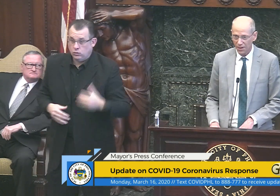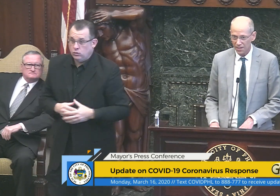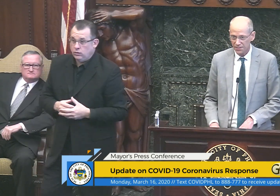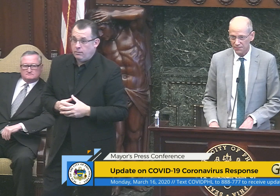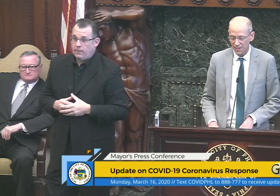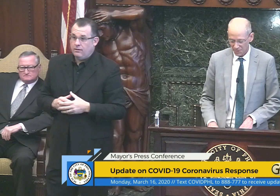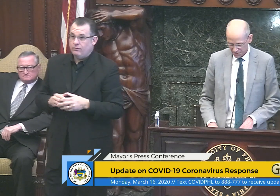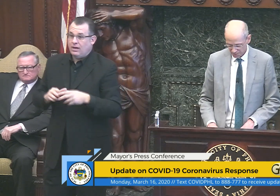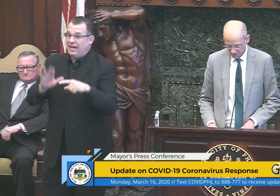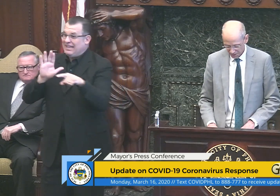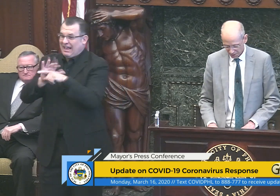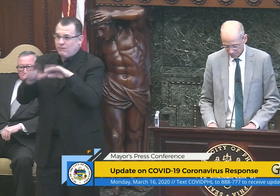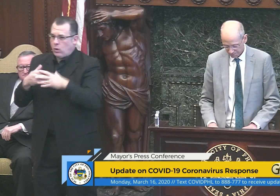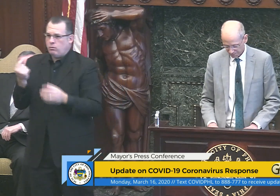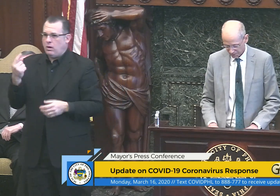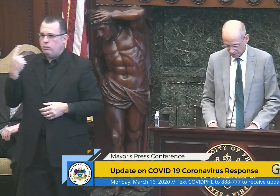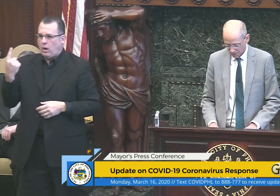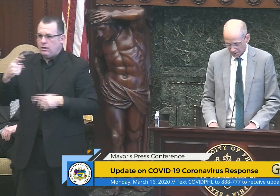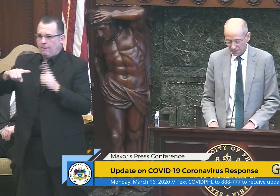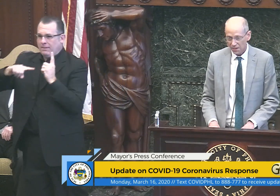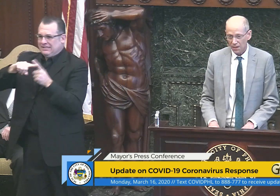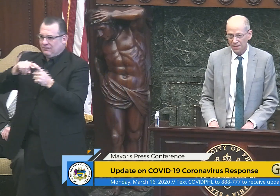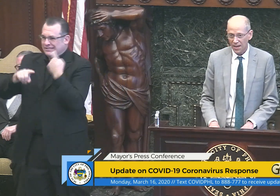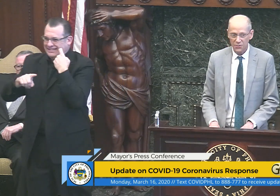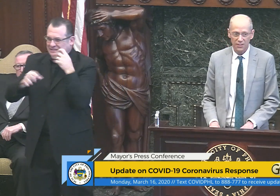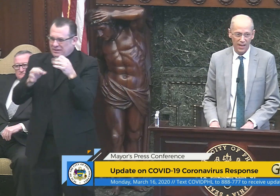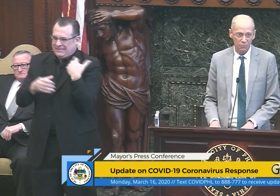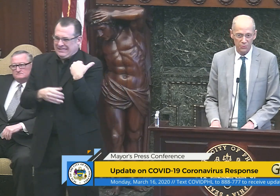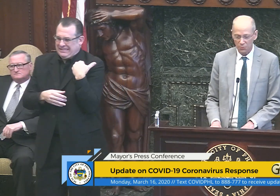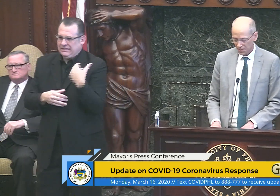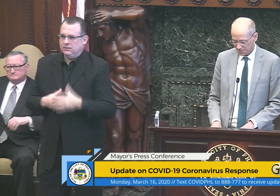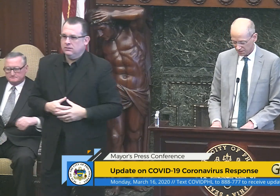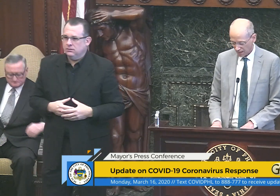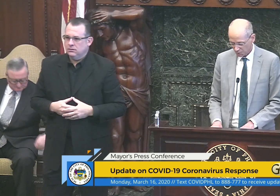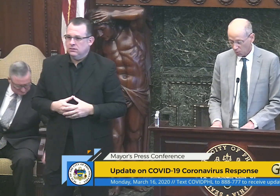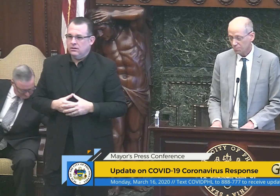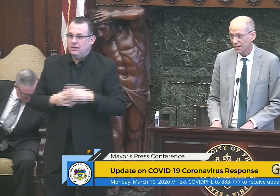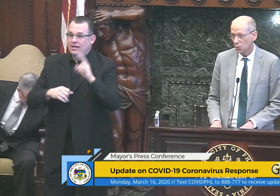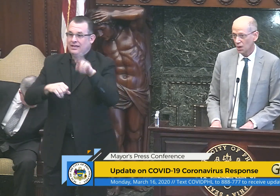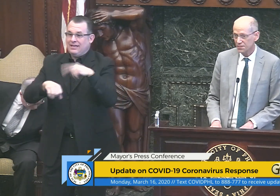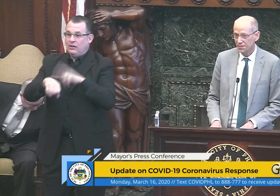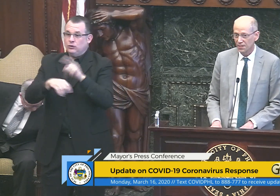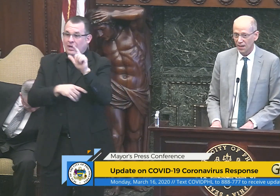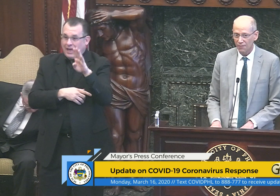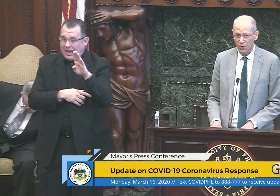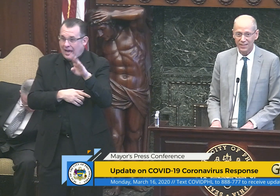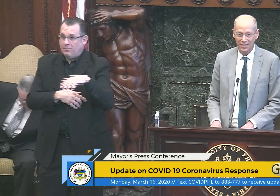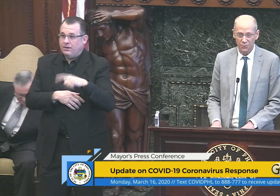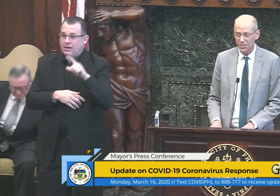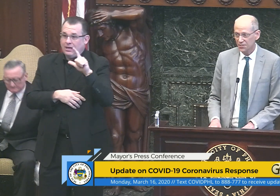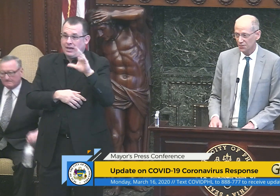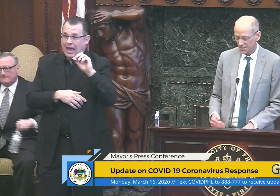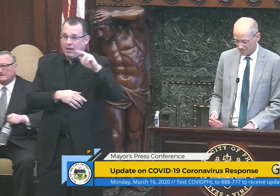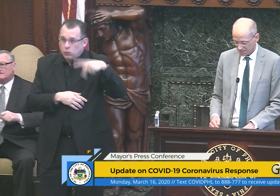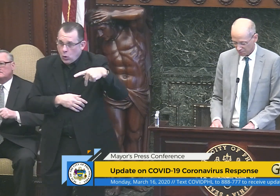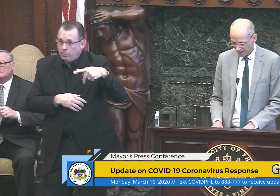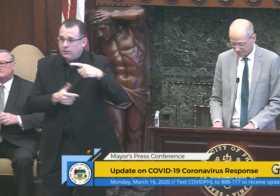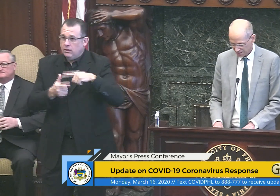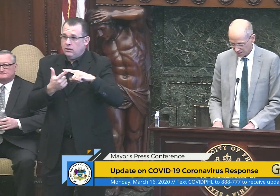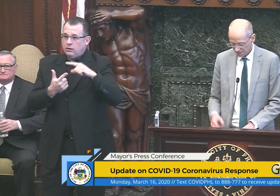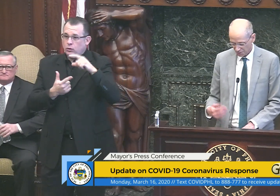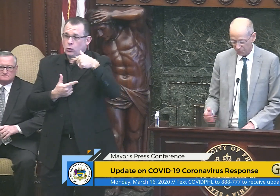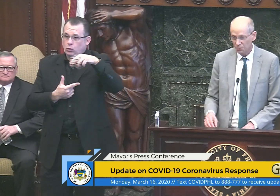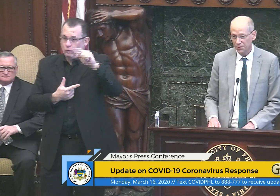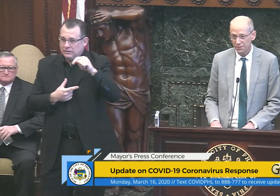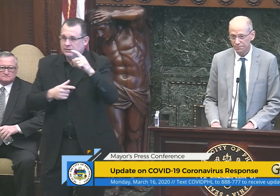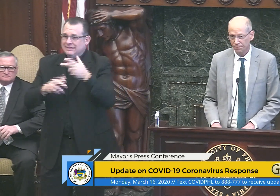the 1 positive that I mentioned a minute ago. The national laboratories, LabCorp and Quest, have greatly increased their testing